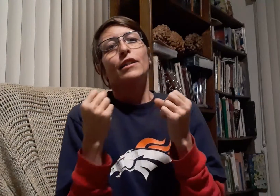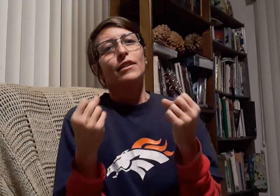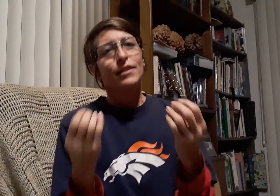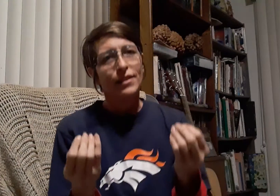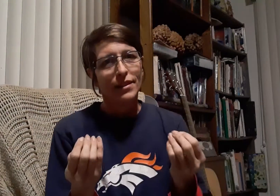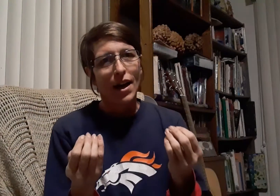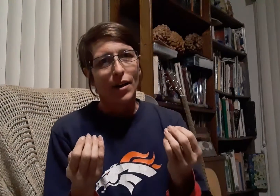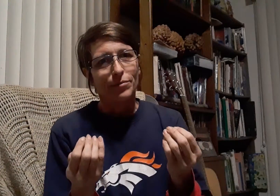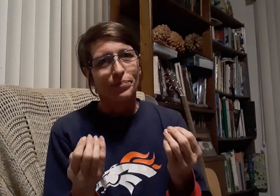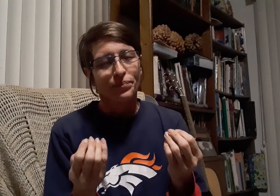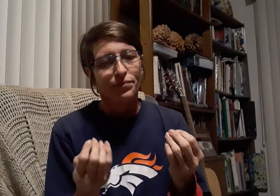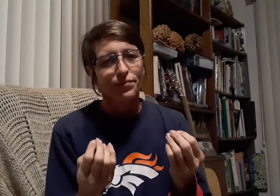So,